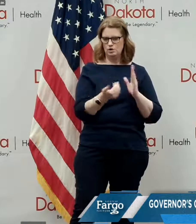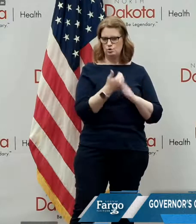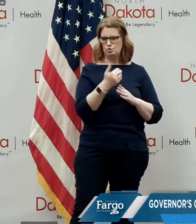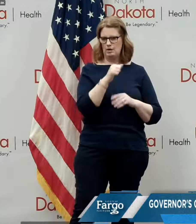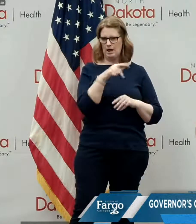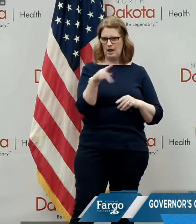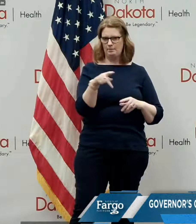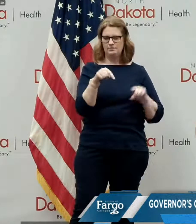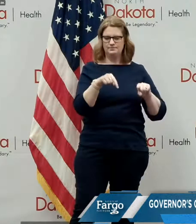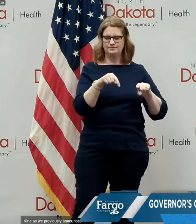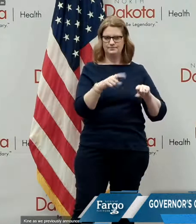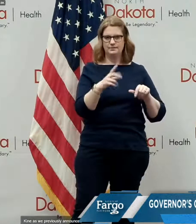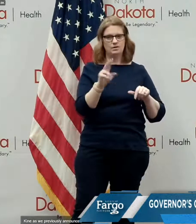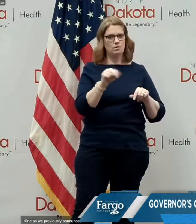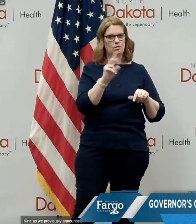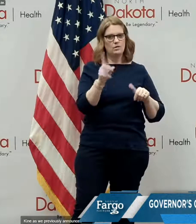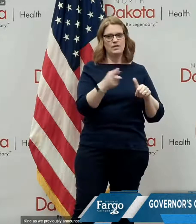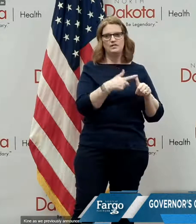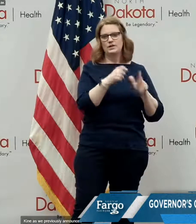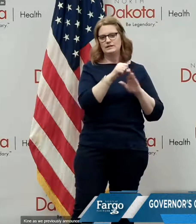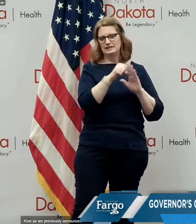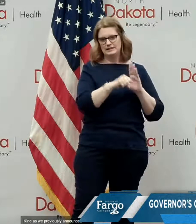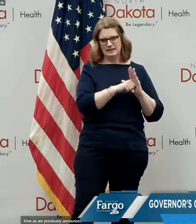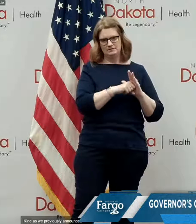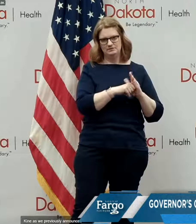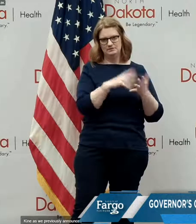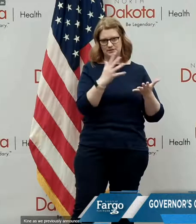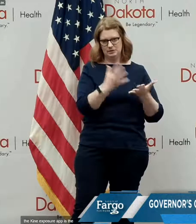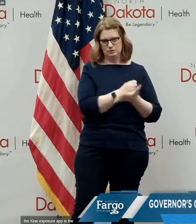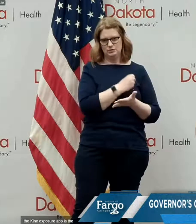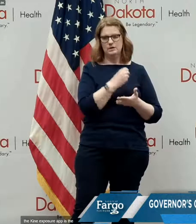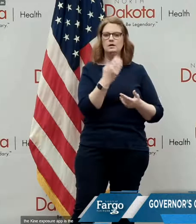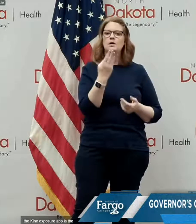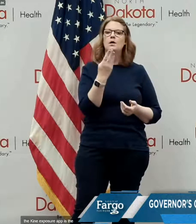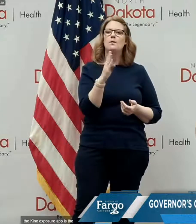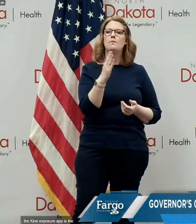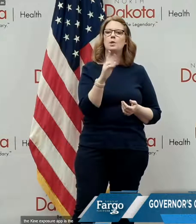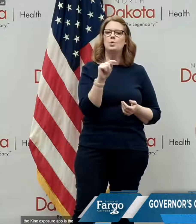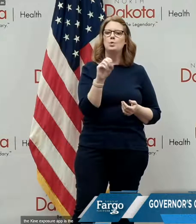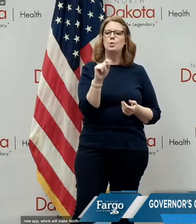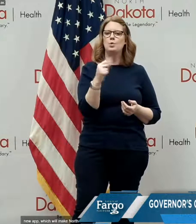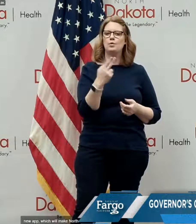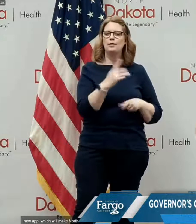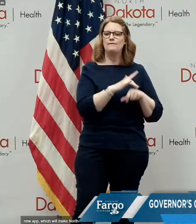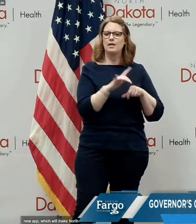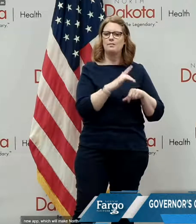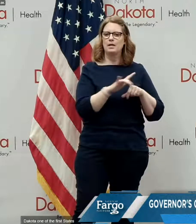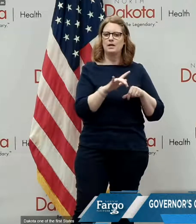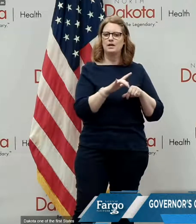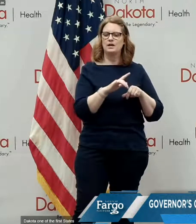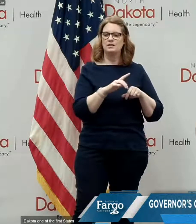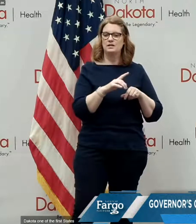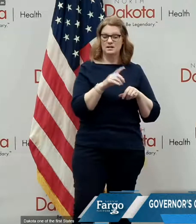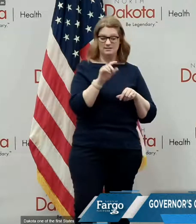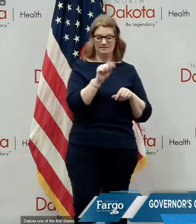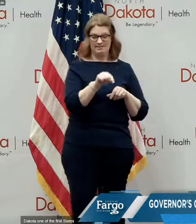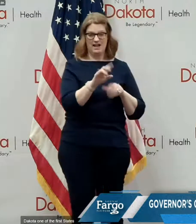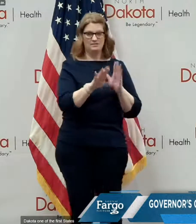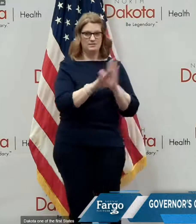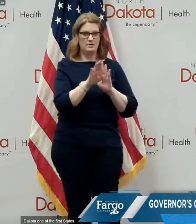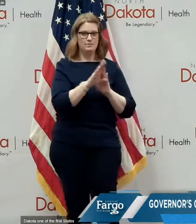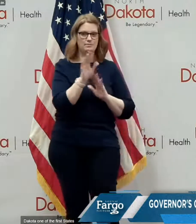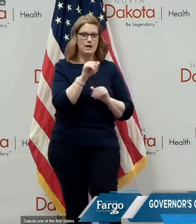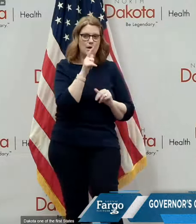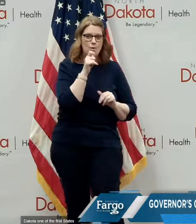North Dakota one of the first states in the nation to utilize the Bluetooth capability that's being developed by Apple and Google.